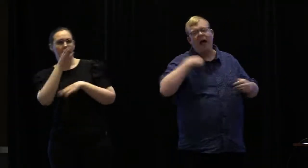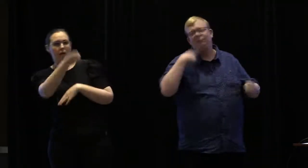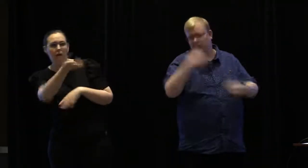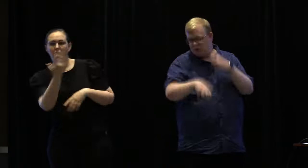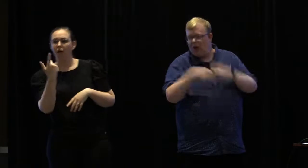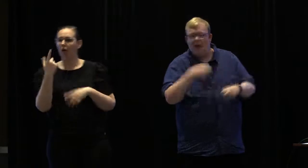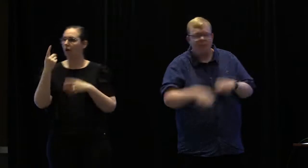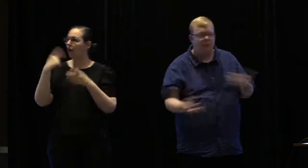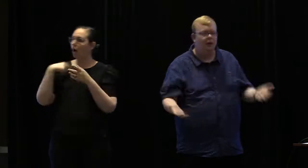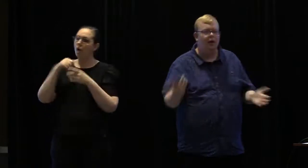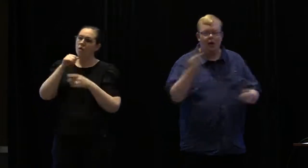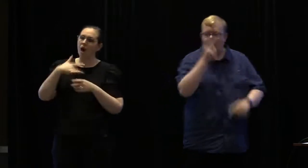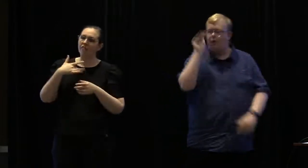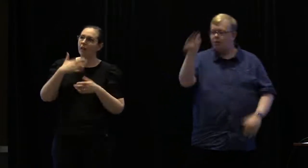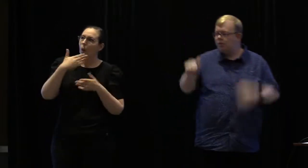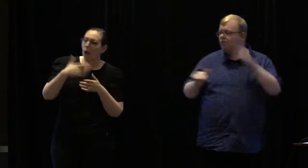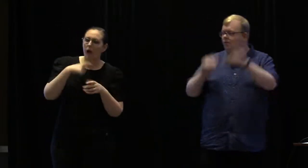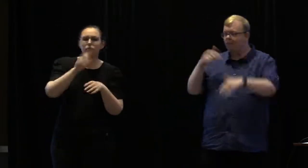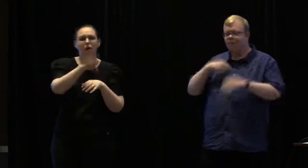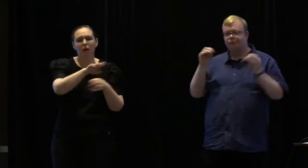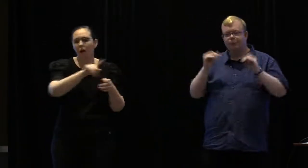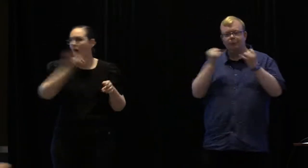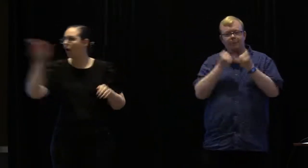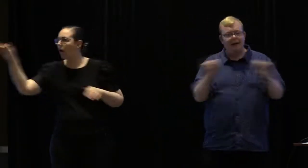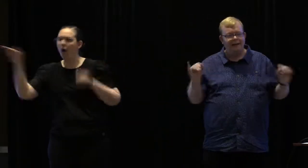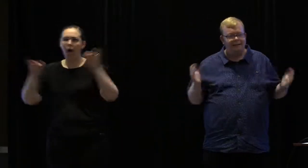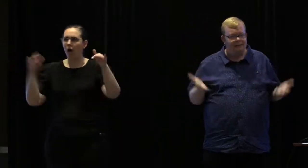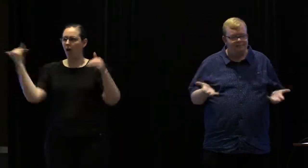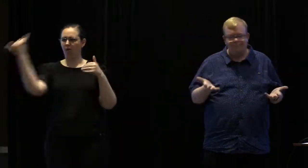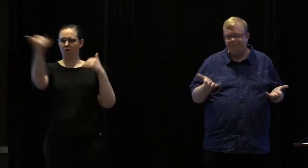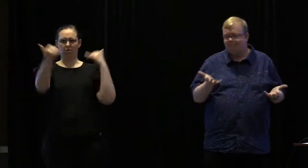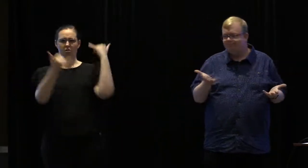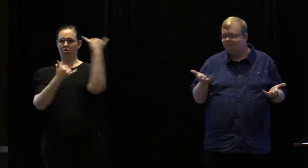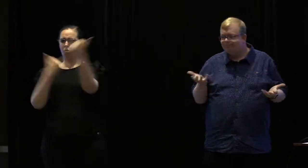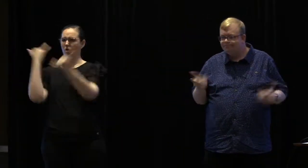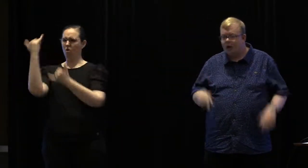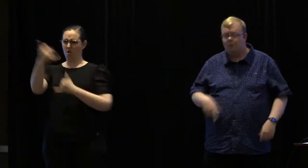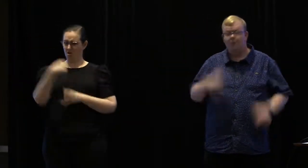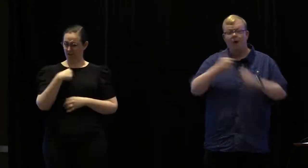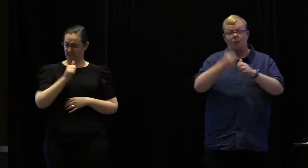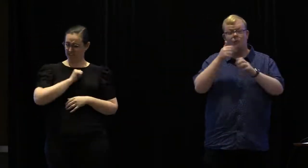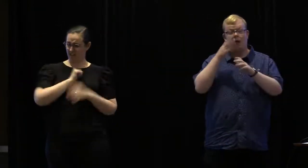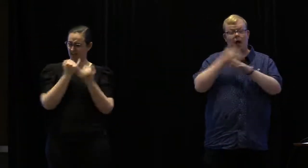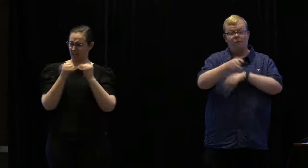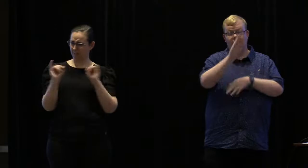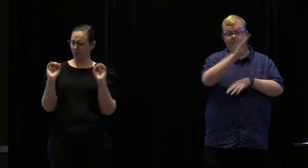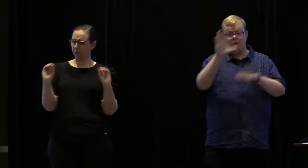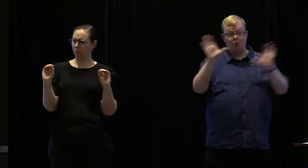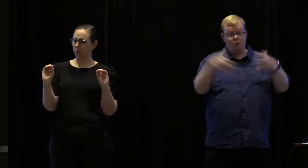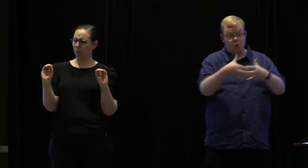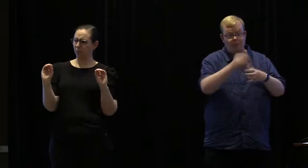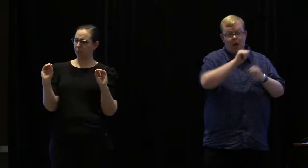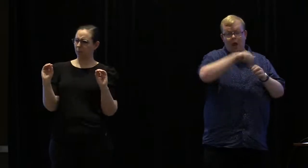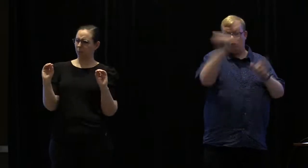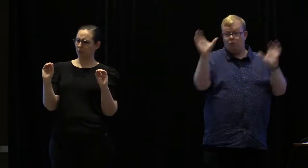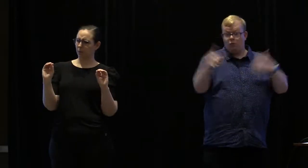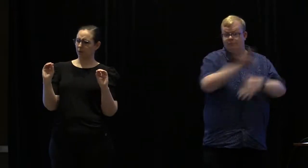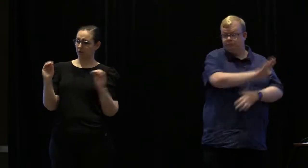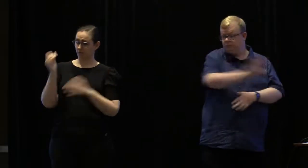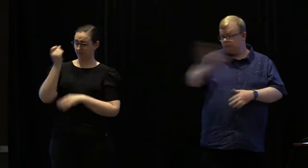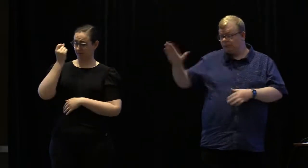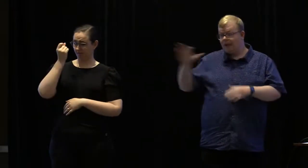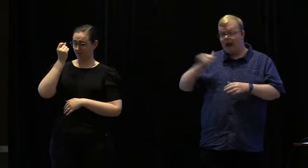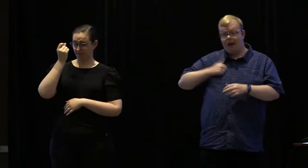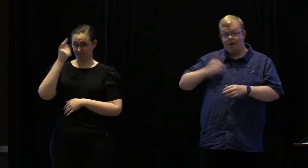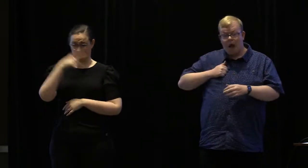can you call my friend and see if I can come on over? Or can you let somebody know I can't come in because I'm sick? I had no independence.